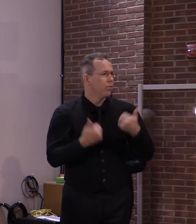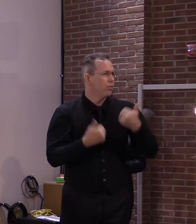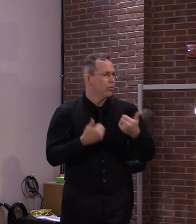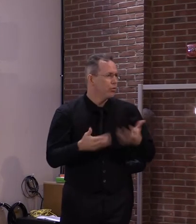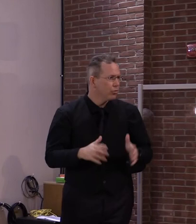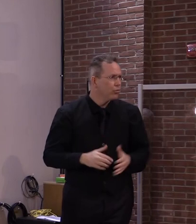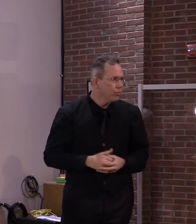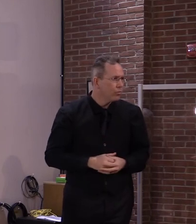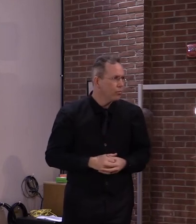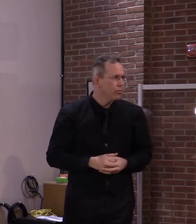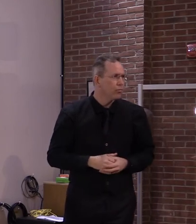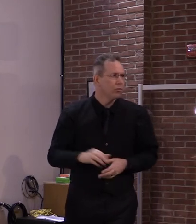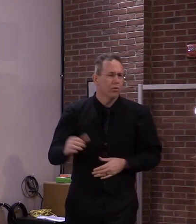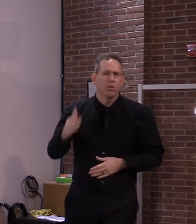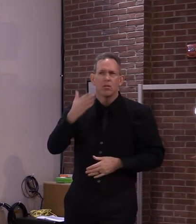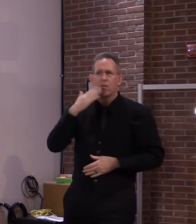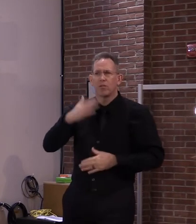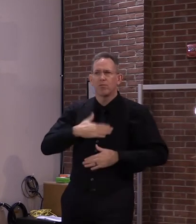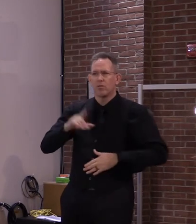appreciate your answer